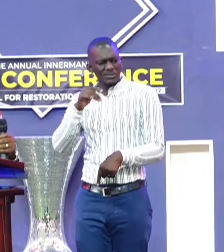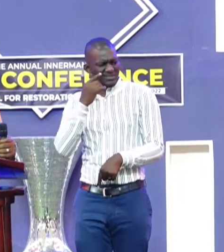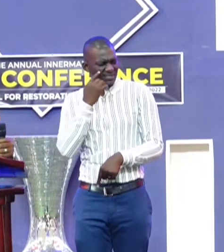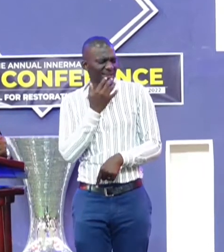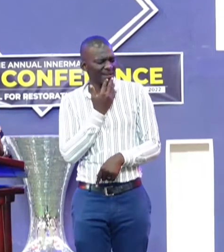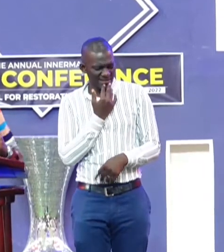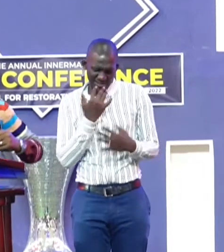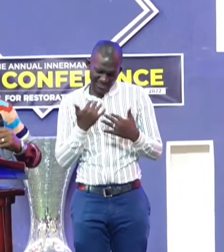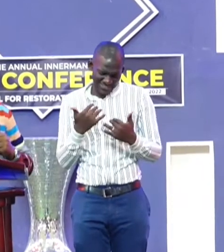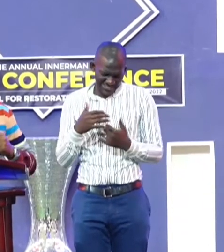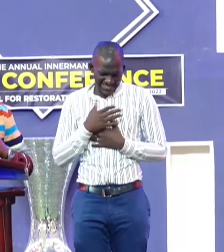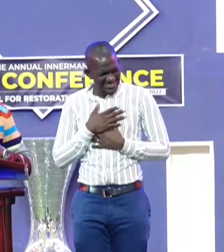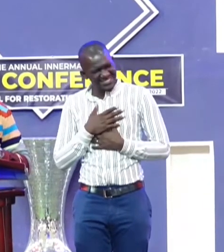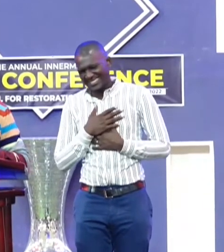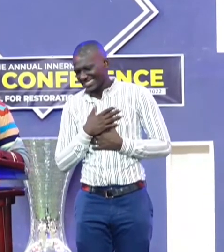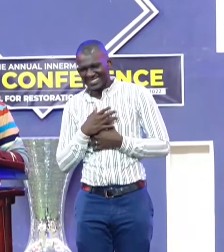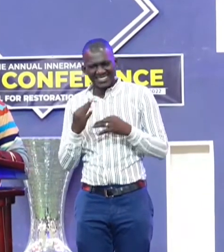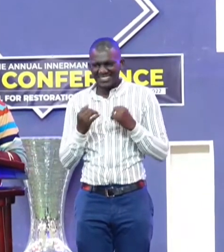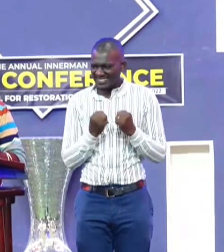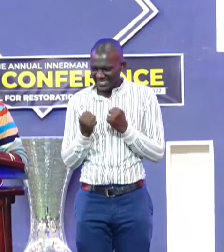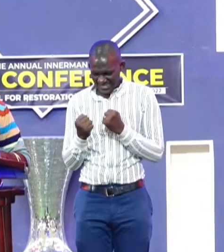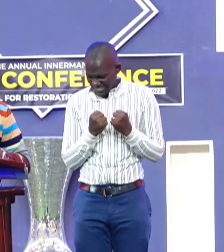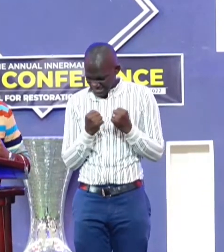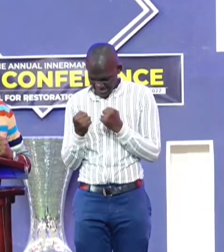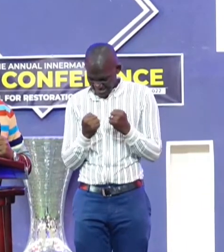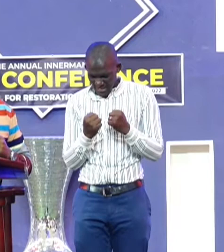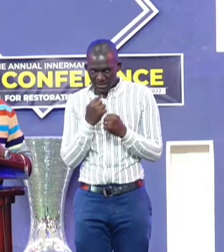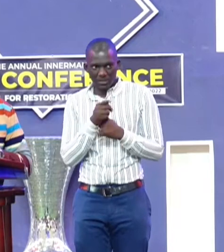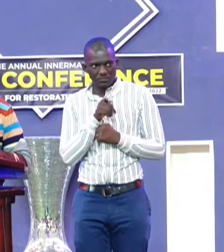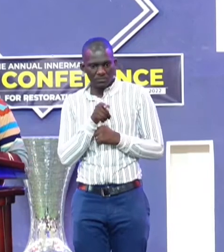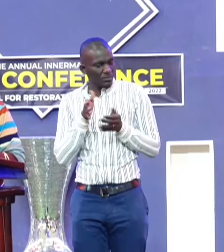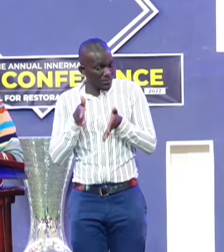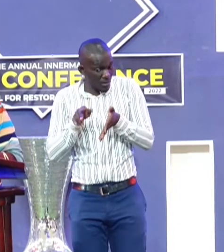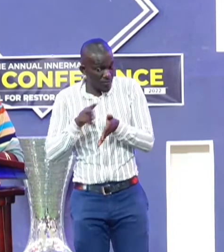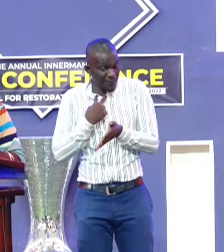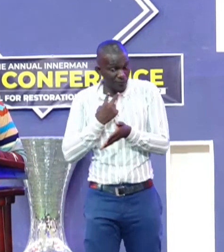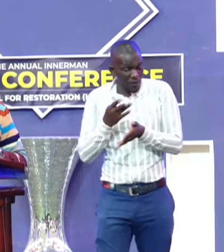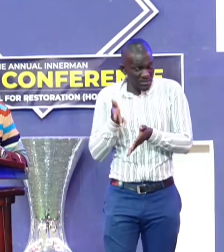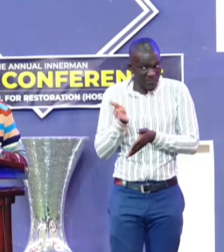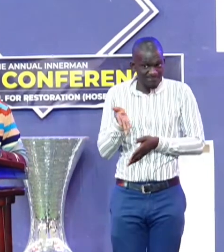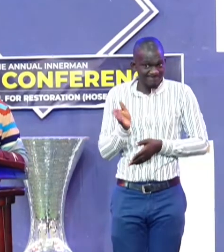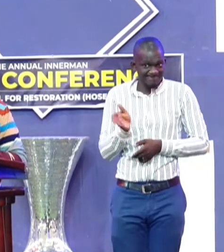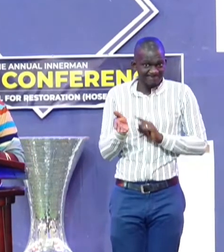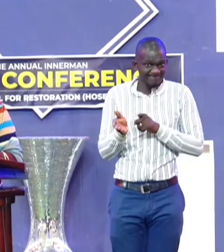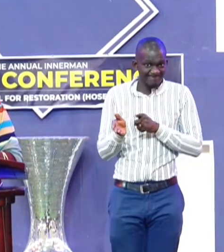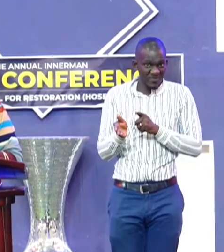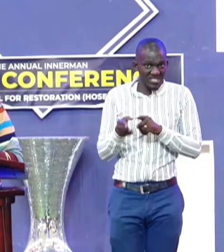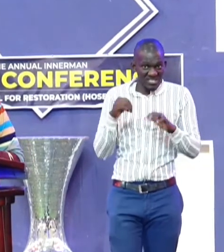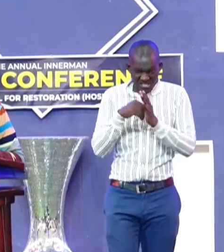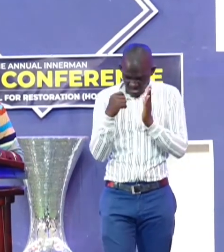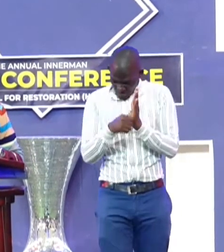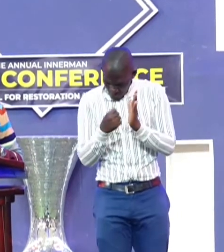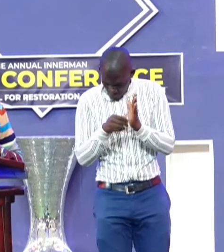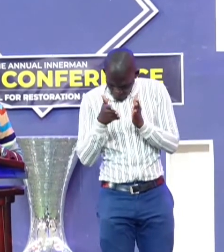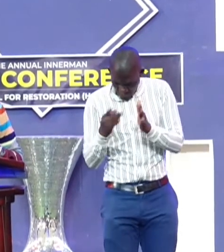bimusobedde. The mother-in-law saw that things were not okay. Wano waliwo eddoboozi wano. And she said, there is a voice here. Mu bizibu wano waliwo